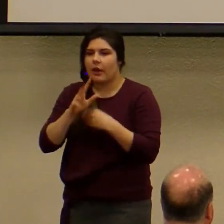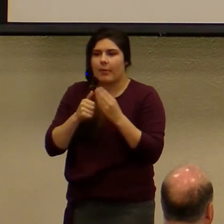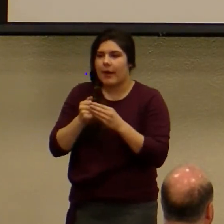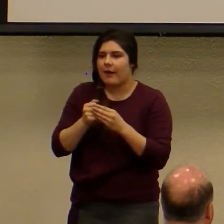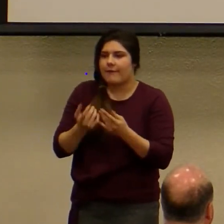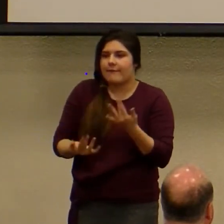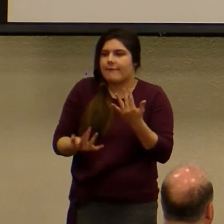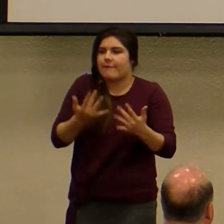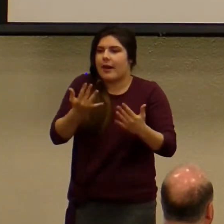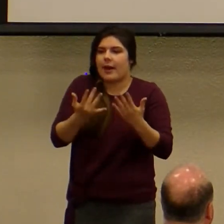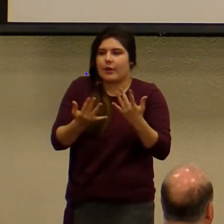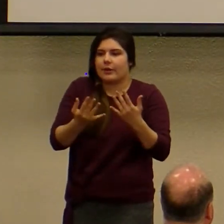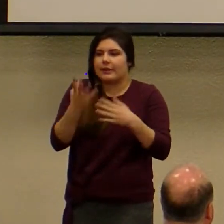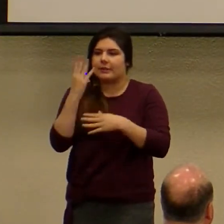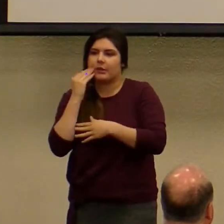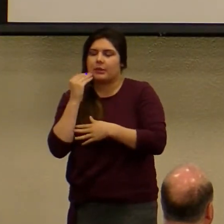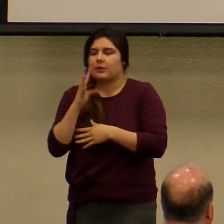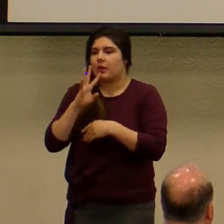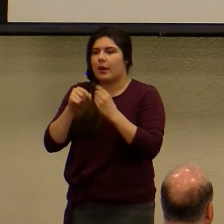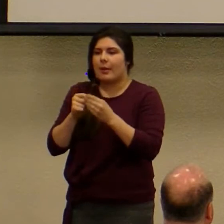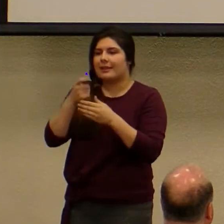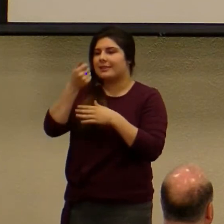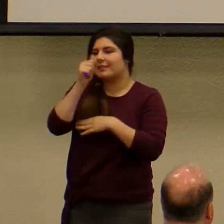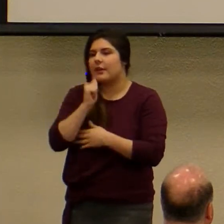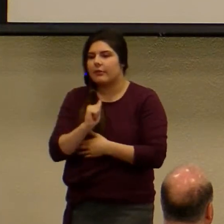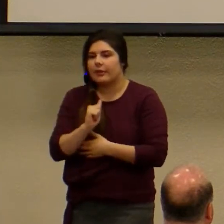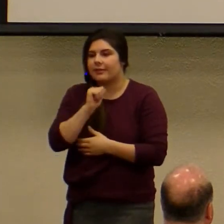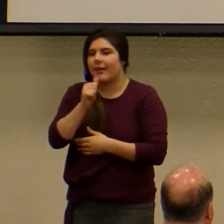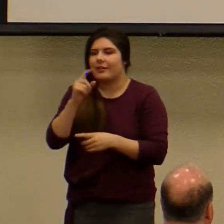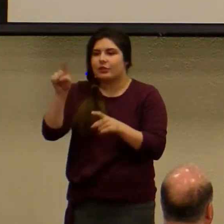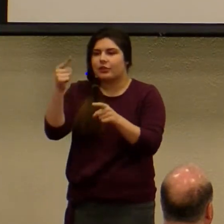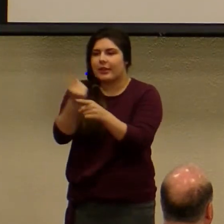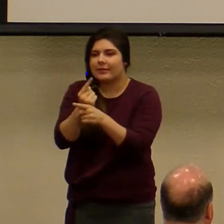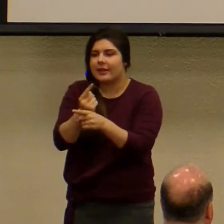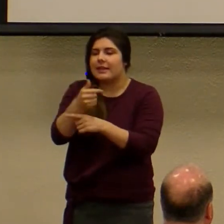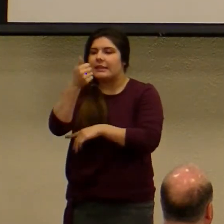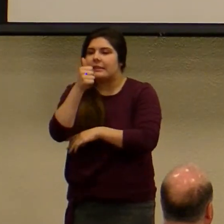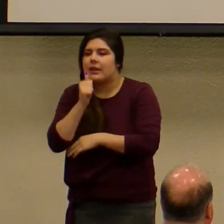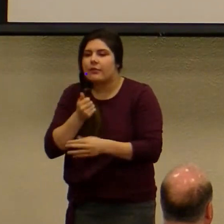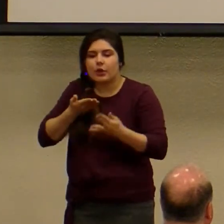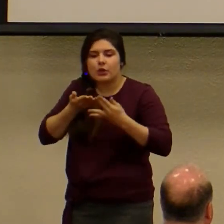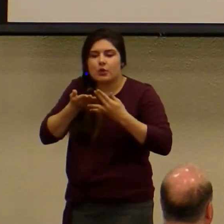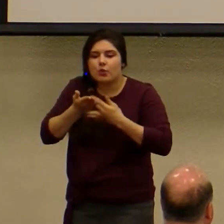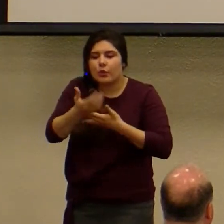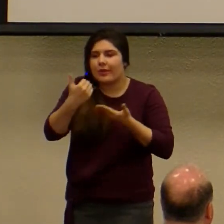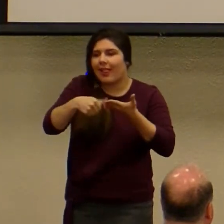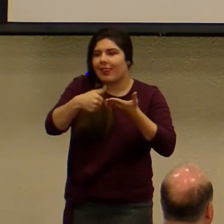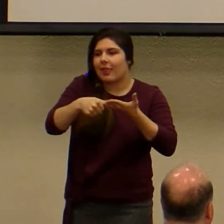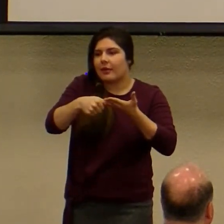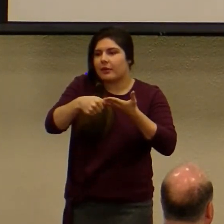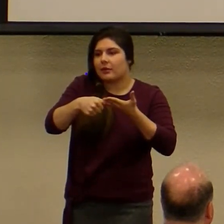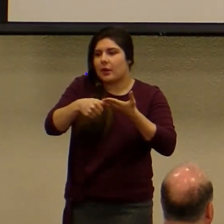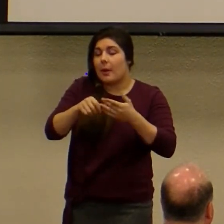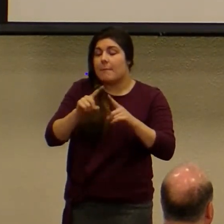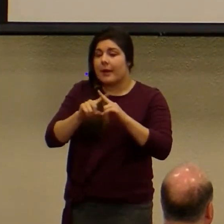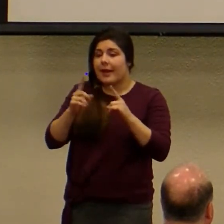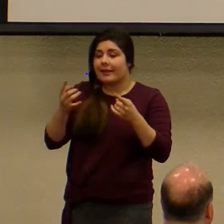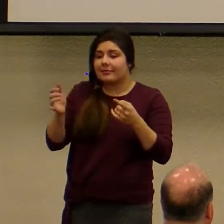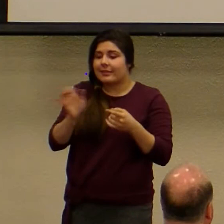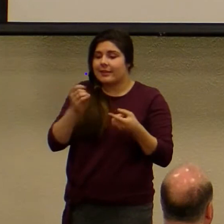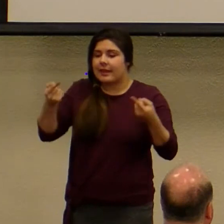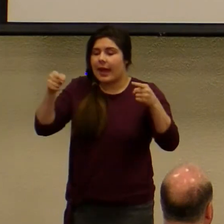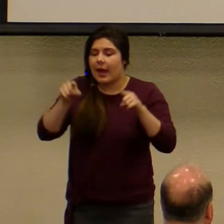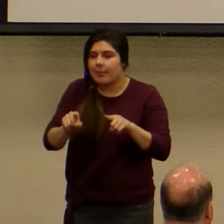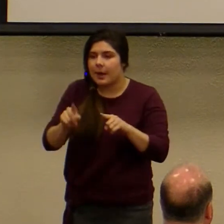fiery ordeals. He'll talk about suffering unjustly. Suffering is all throughout the letter. But while all of that is going on,